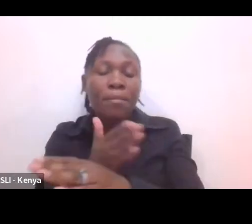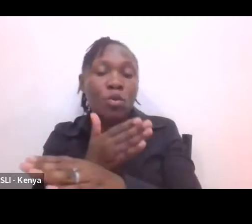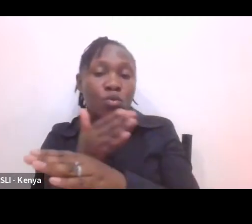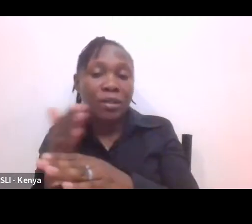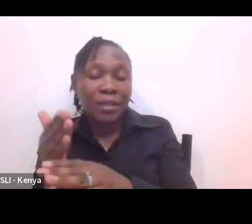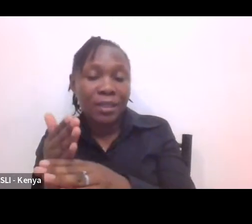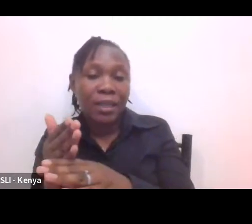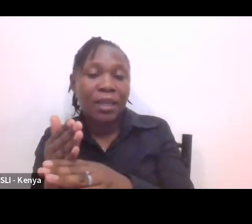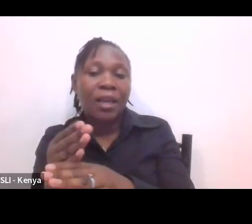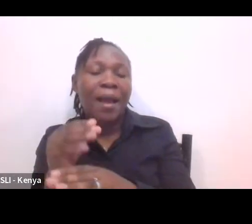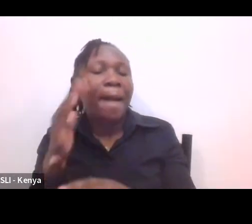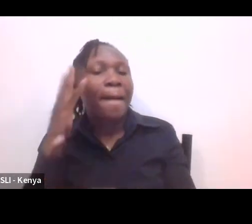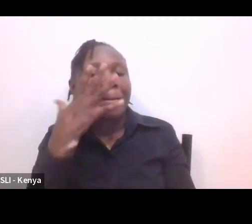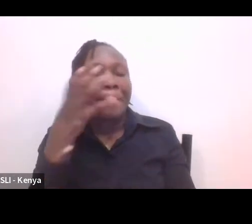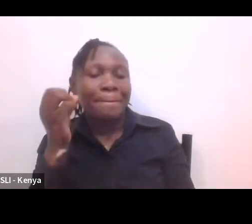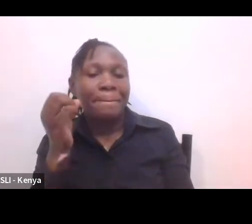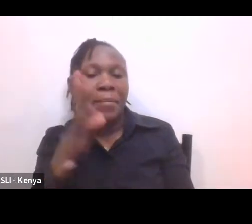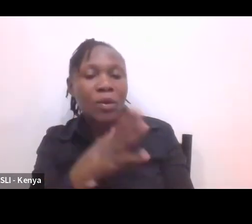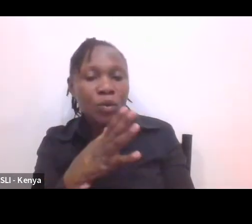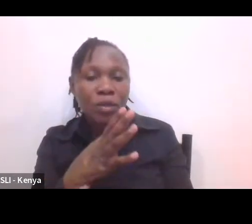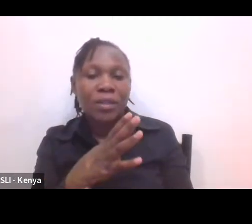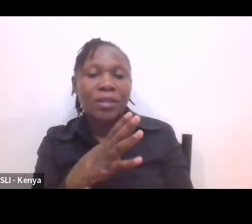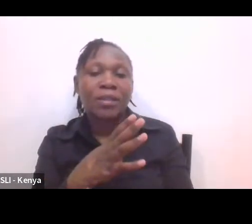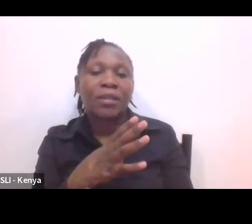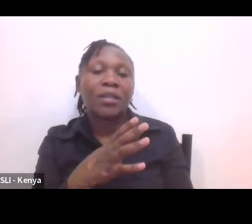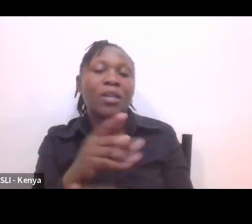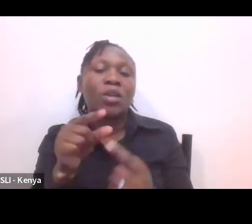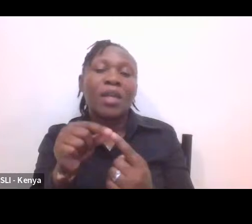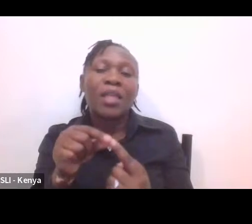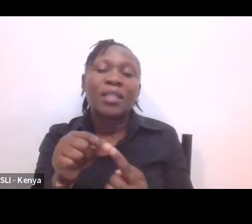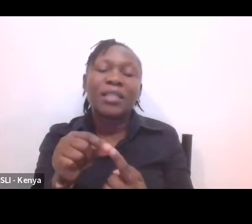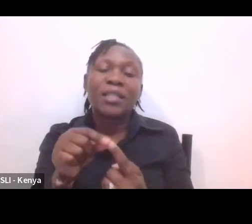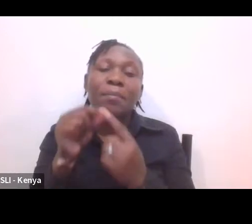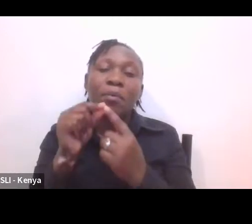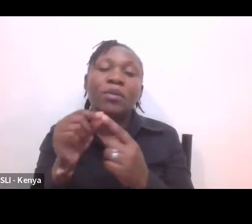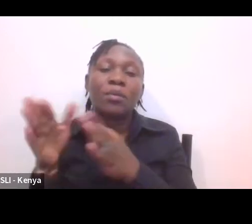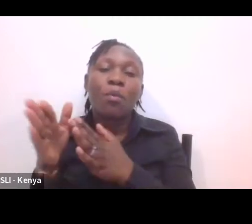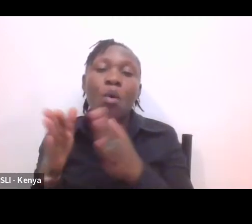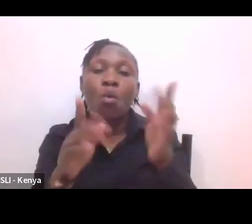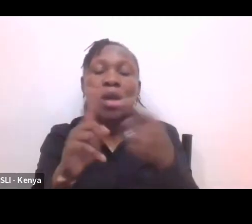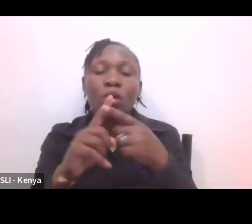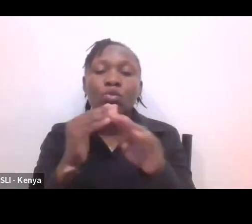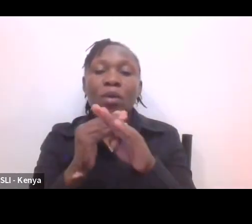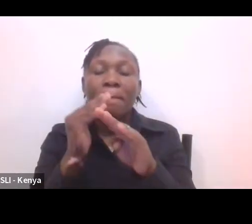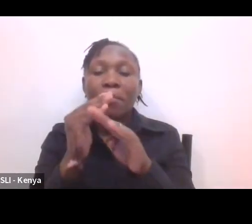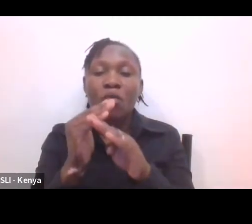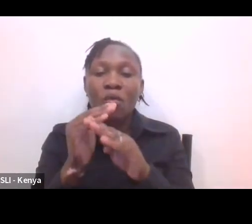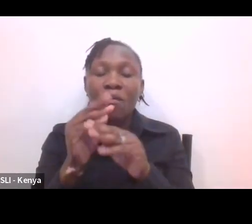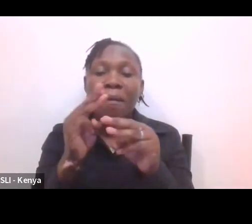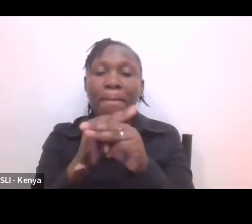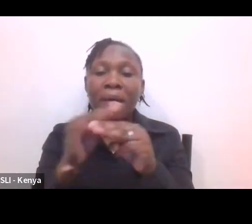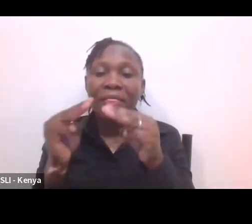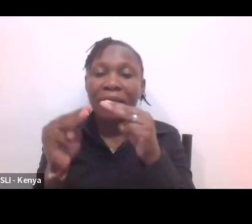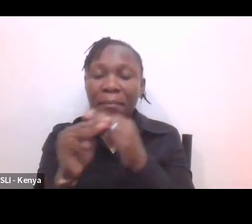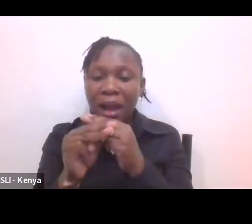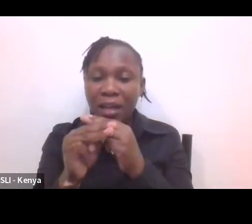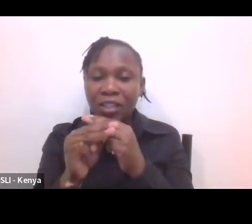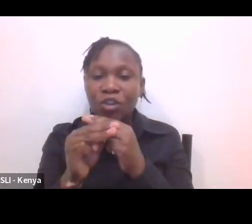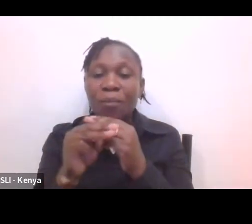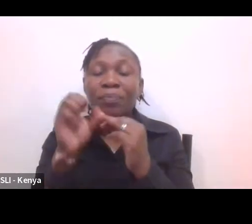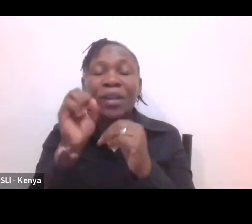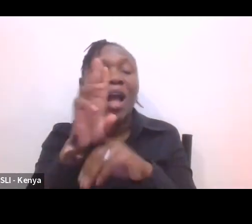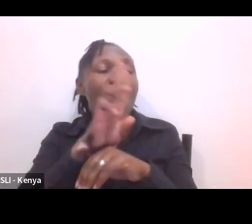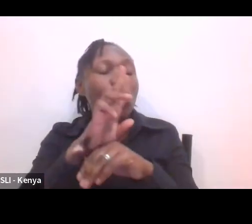a unique means of improving mathematical understanding. Rhythmic patterns, type signatures, cross